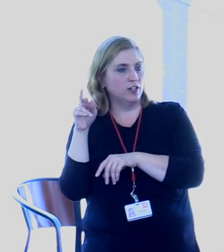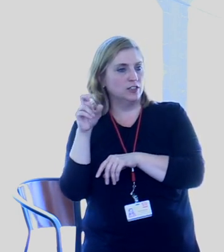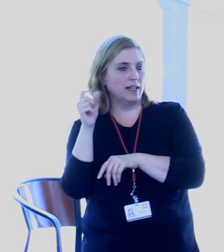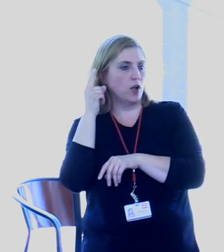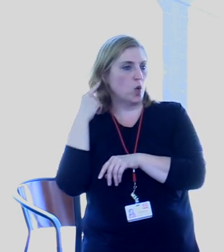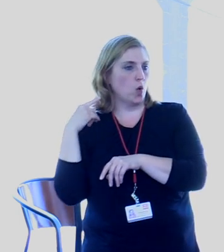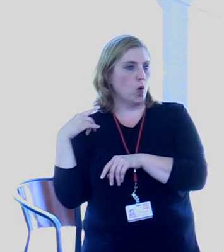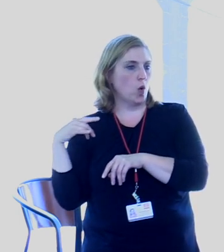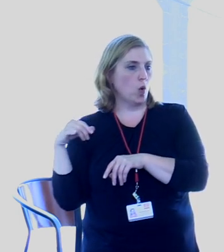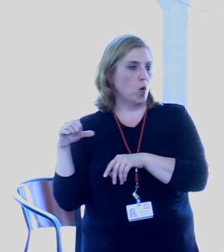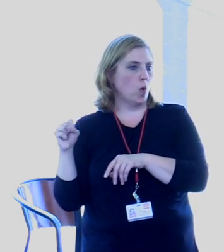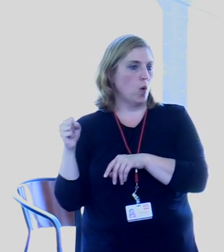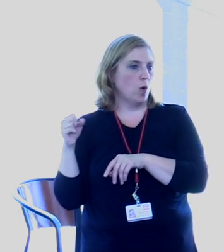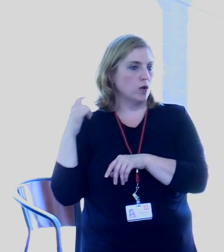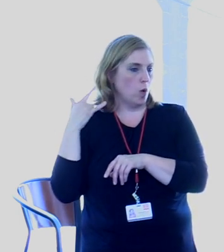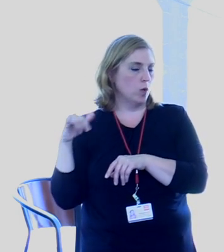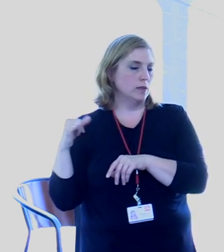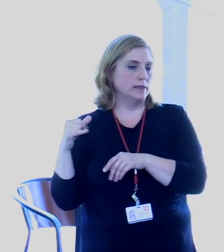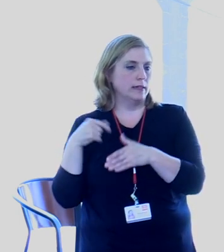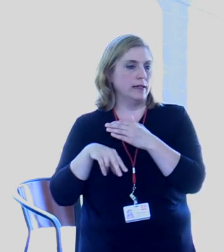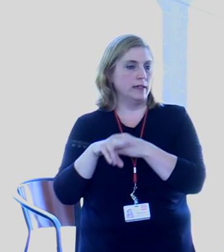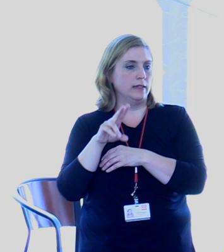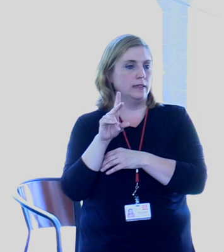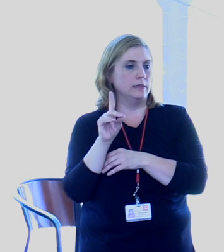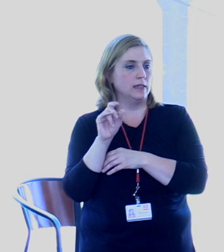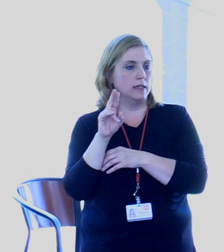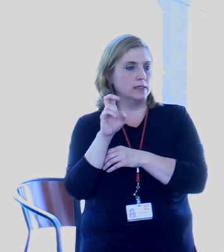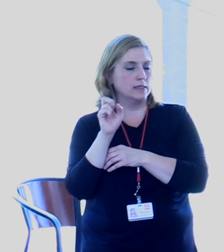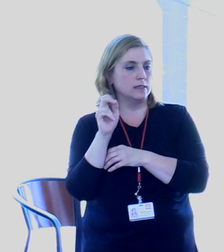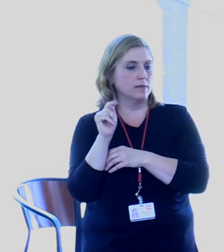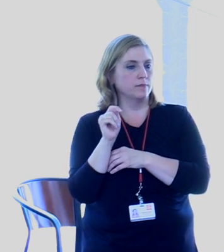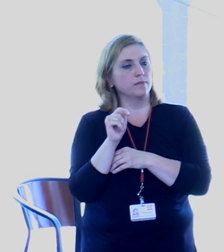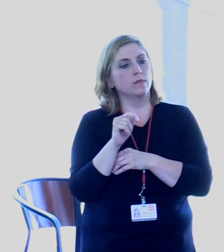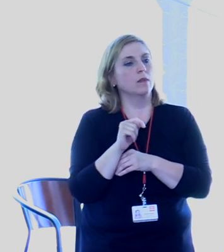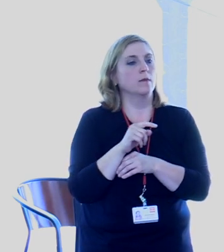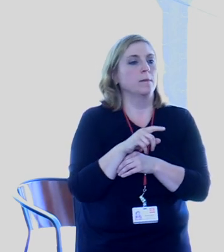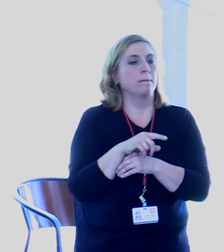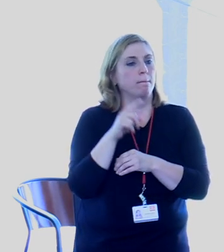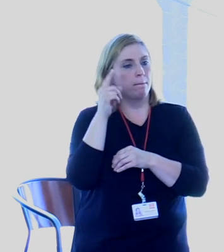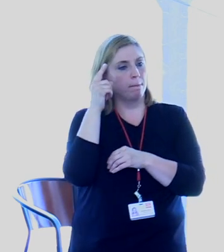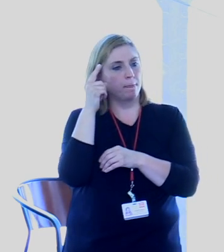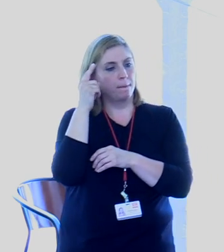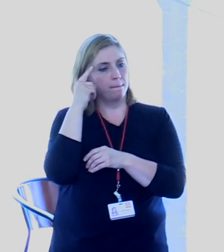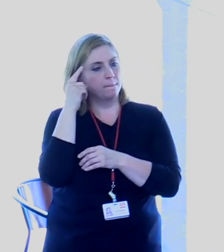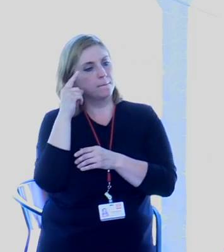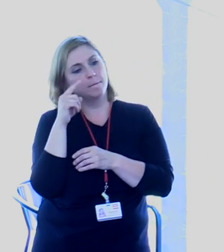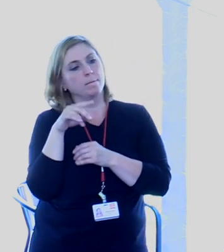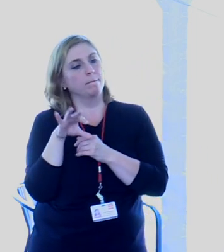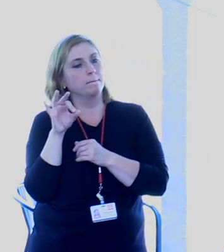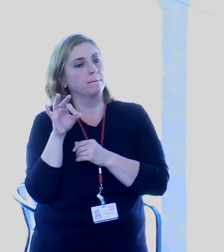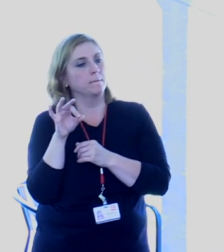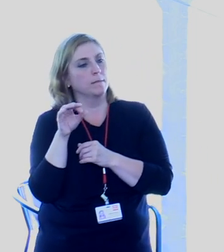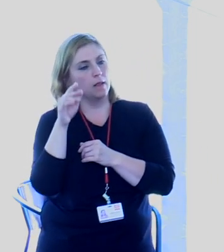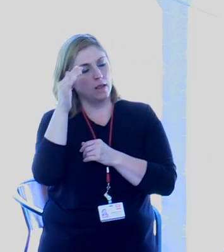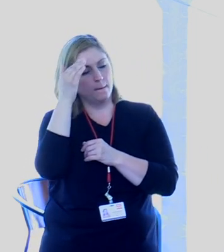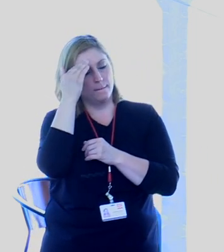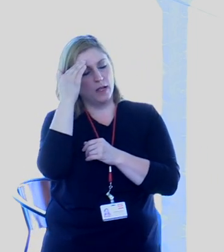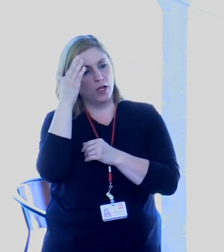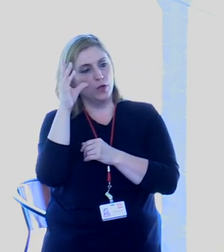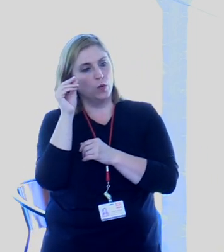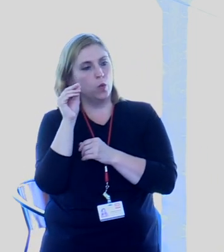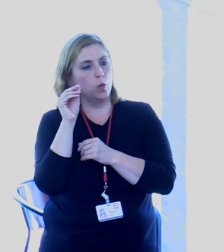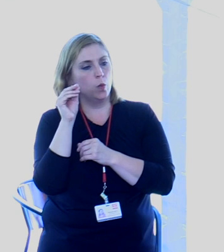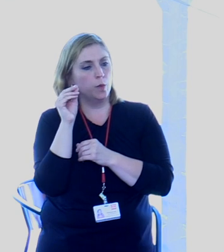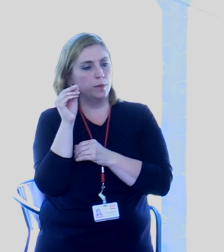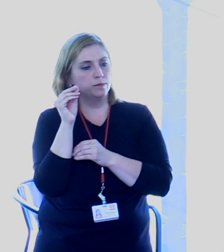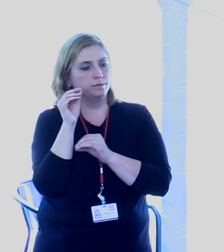dust. But whence can wisdom be attained? And where is the place of understanding? Man knows nothing to equal it, nor